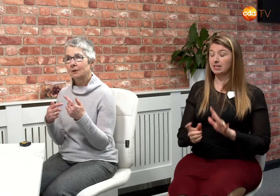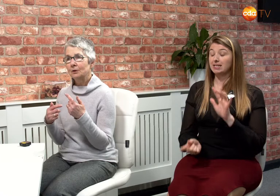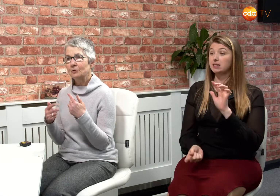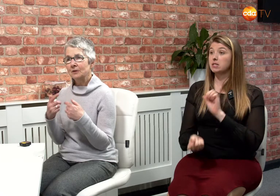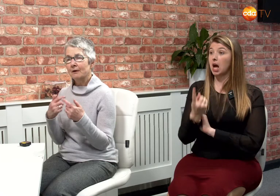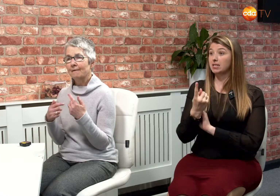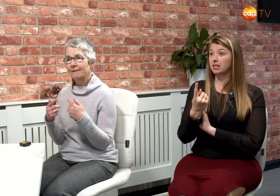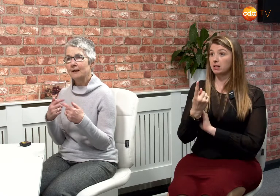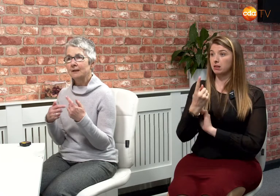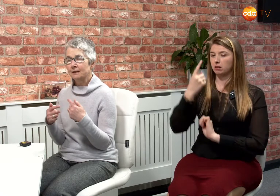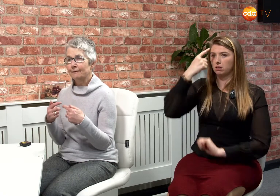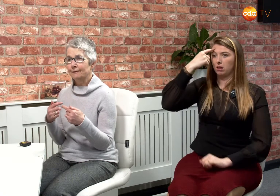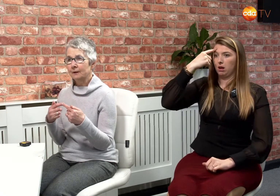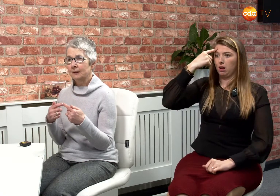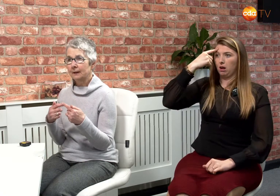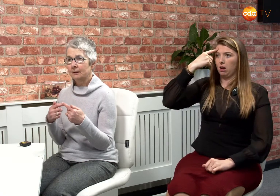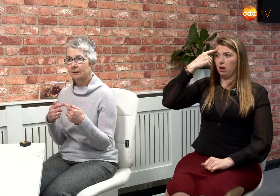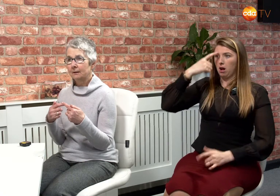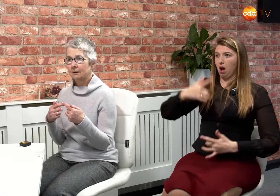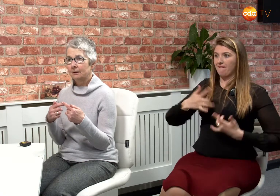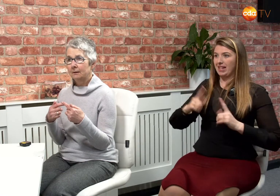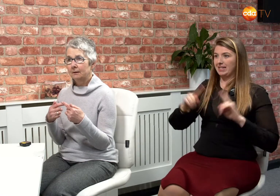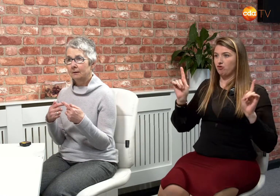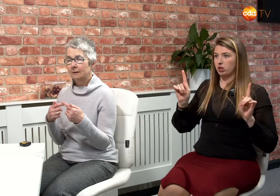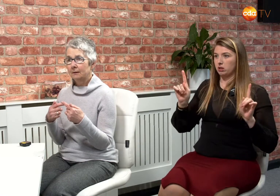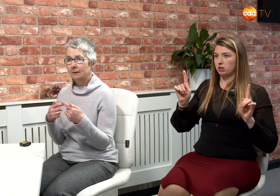sudden you start feeling differently.